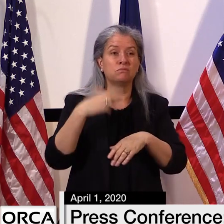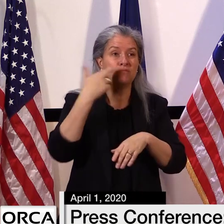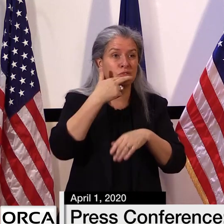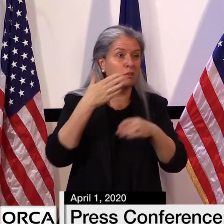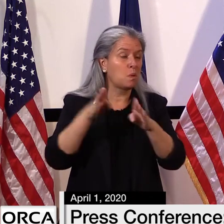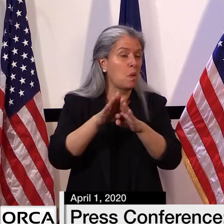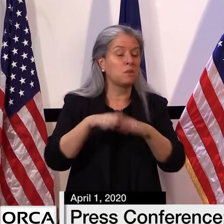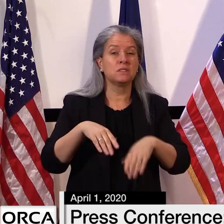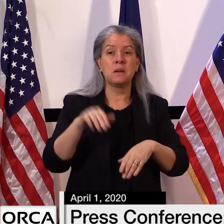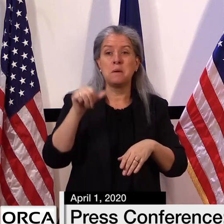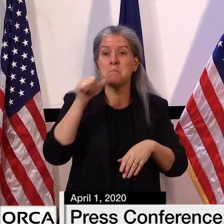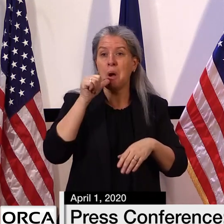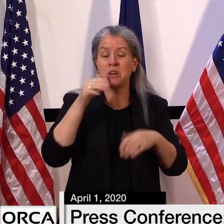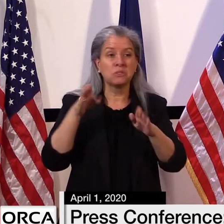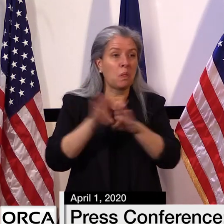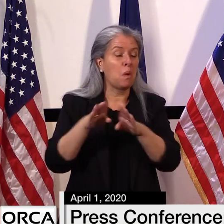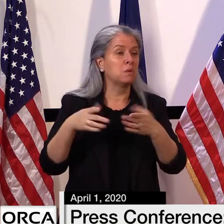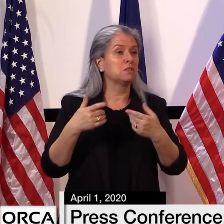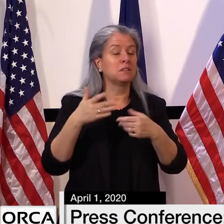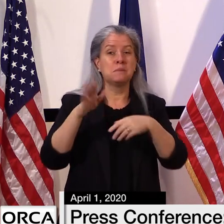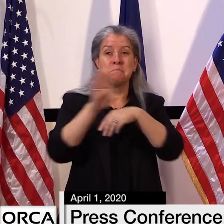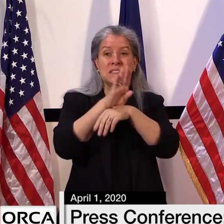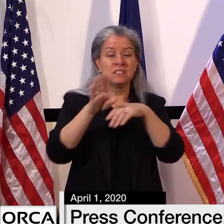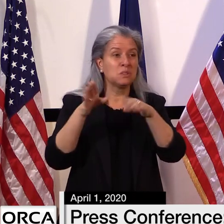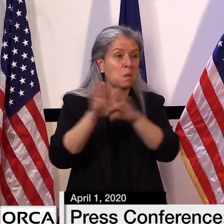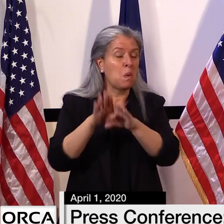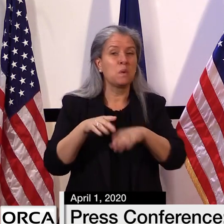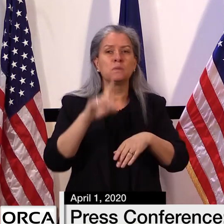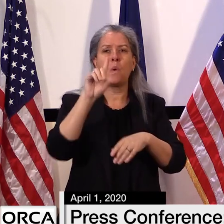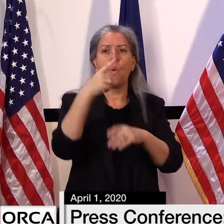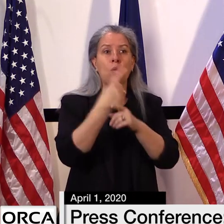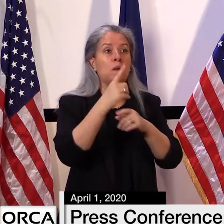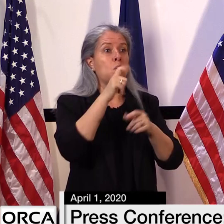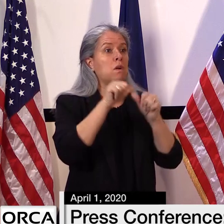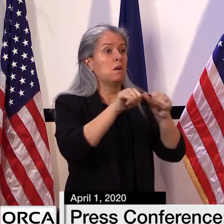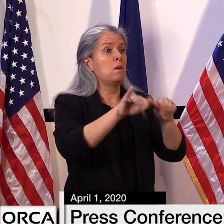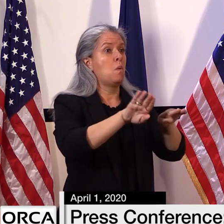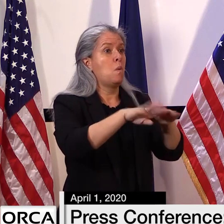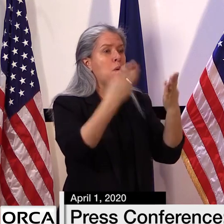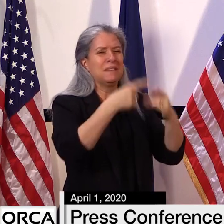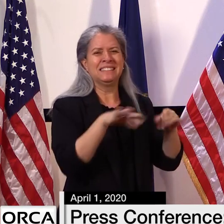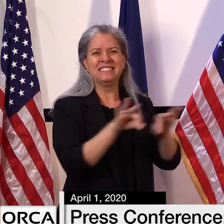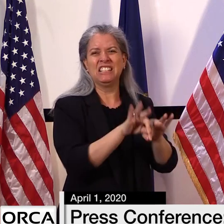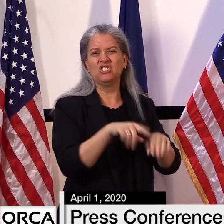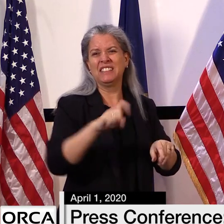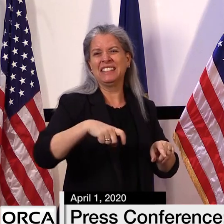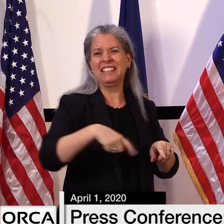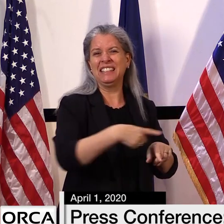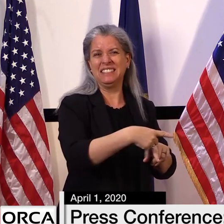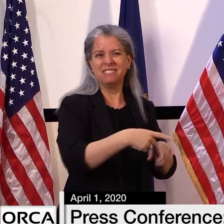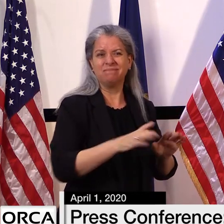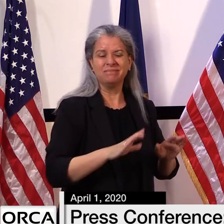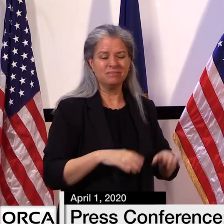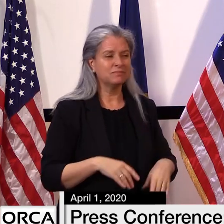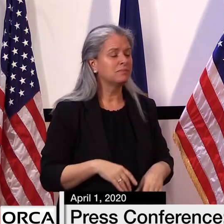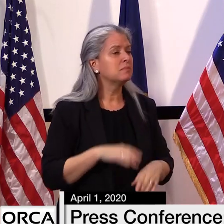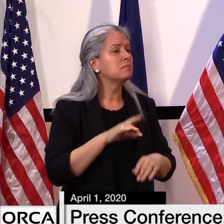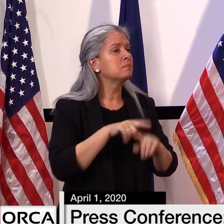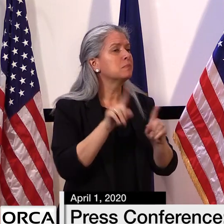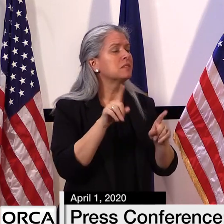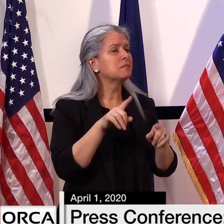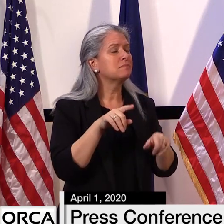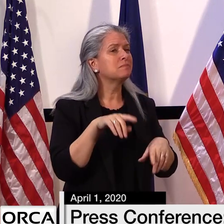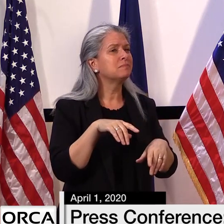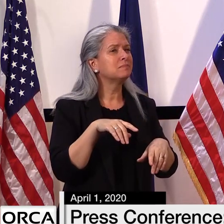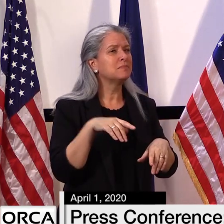so forth, and essential businesses staying open. But for the most part, again, for those,